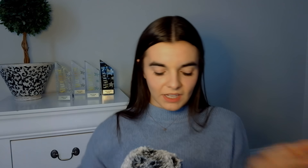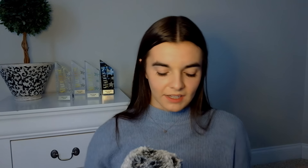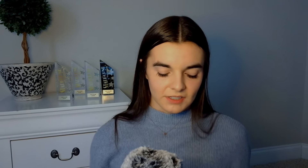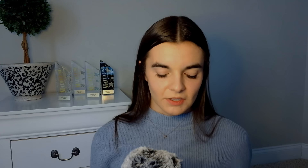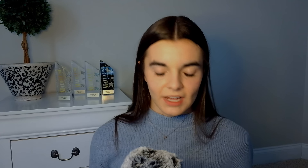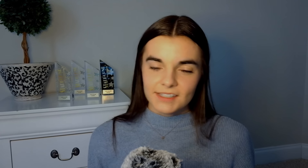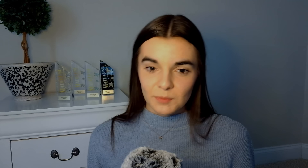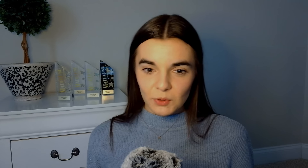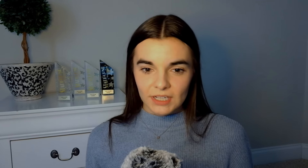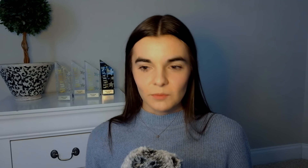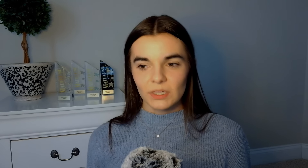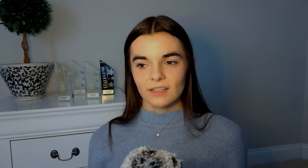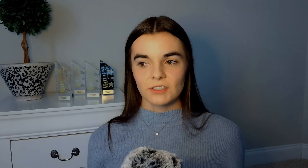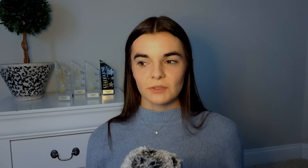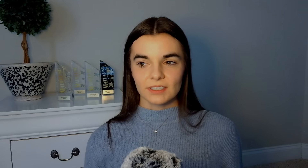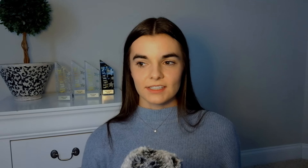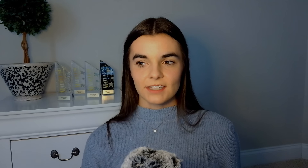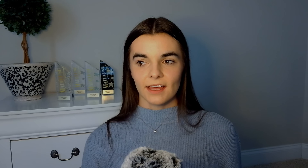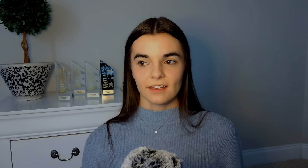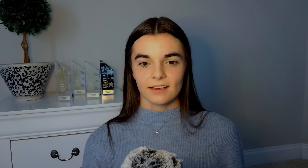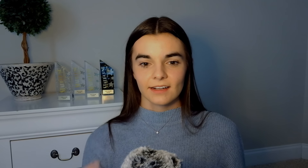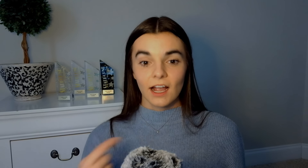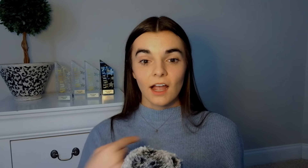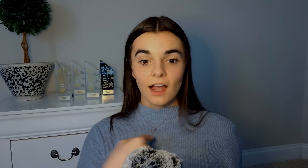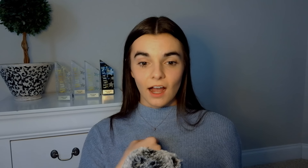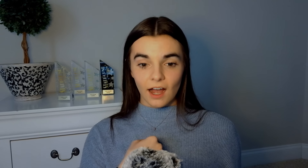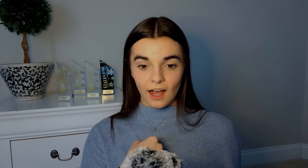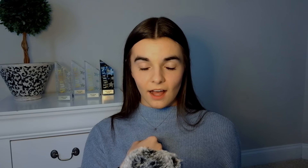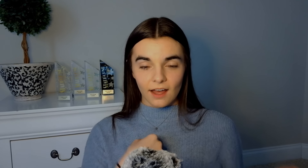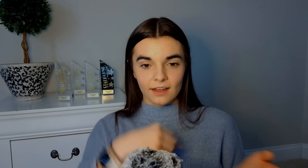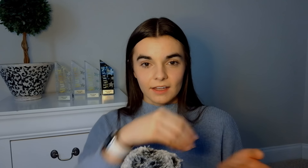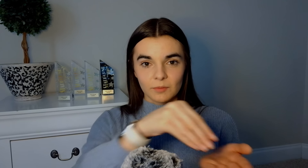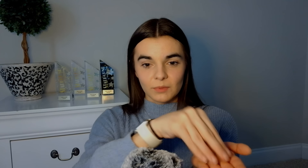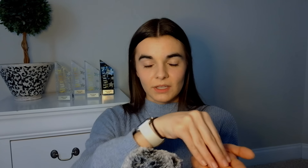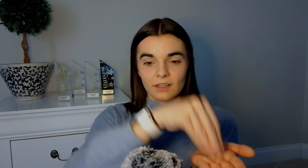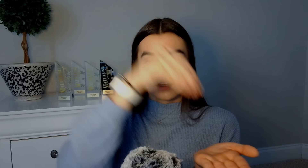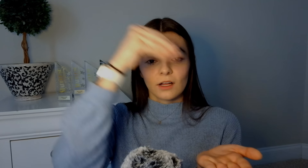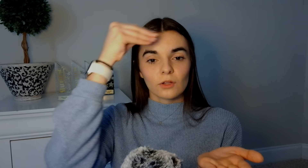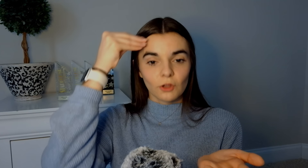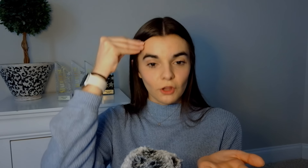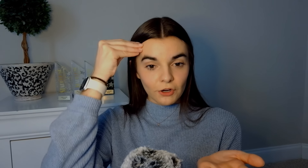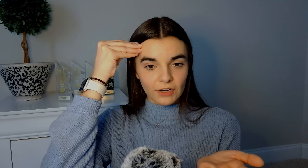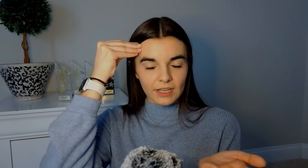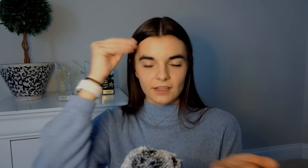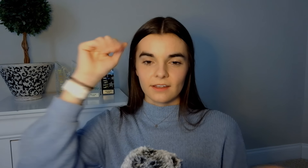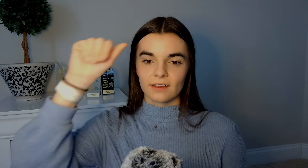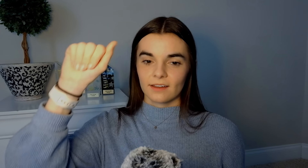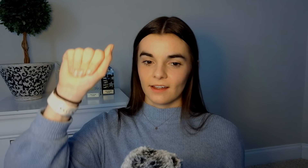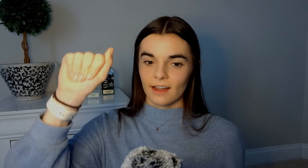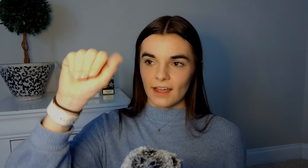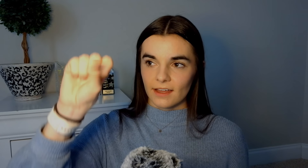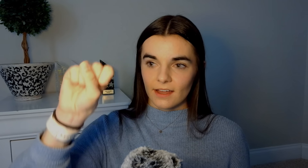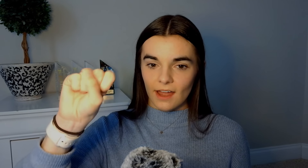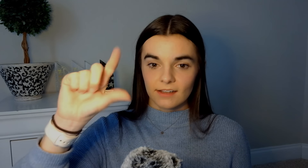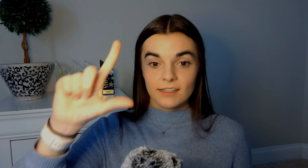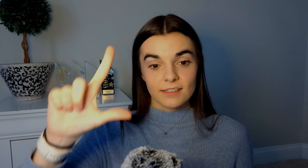So that's important because you can say, I'm learning